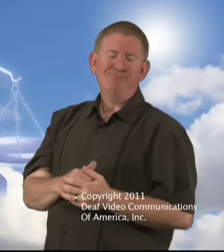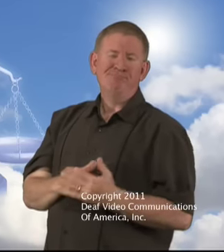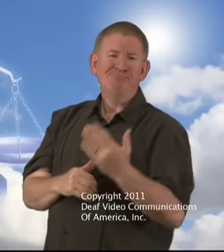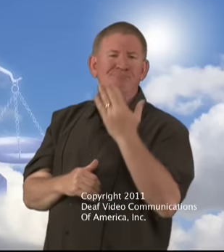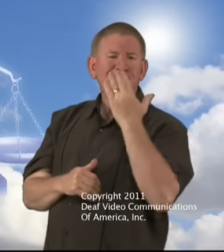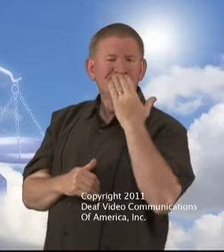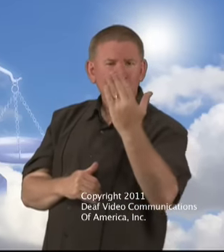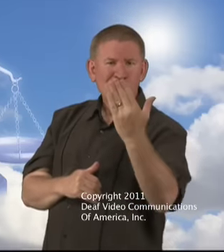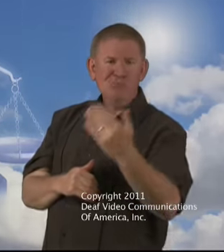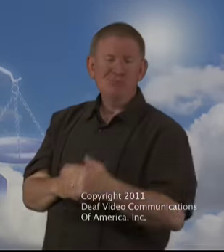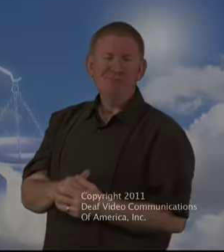Thank you.